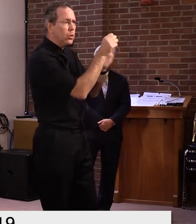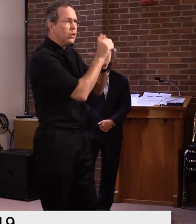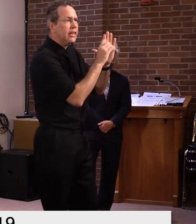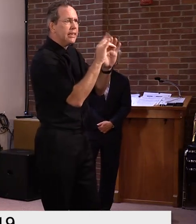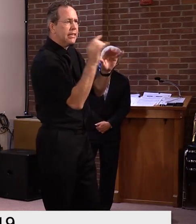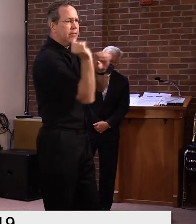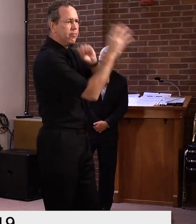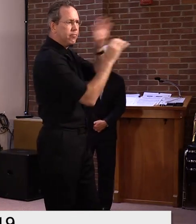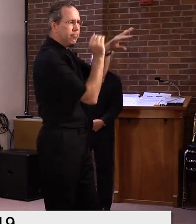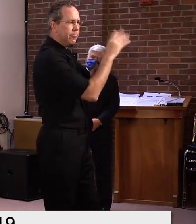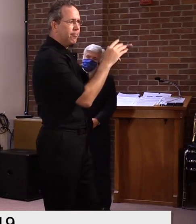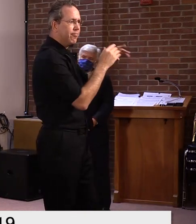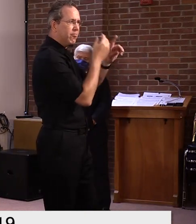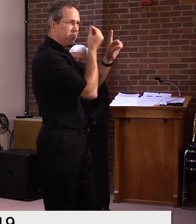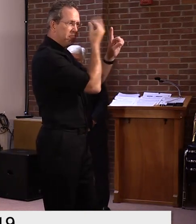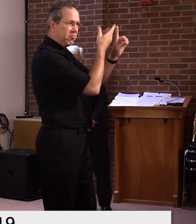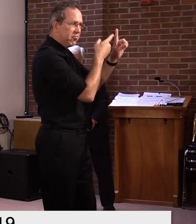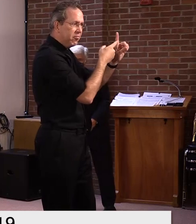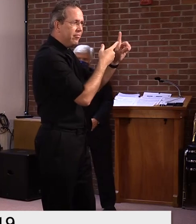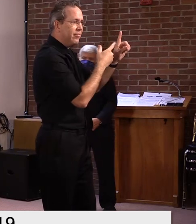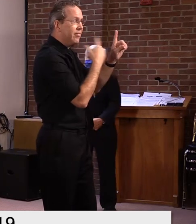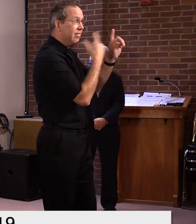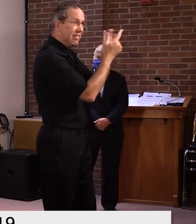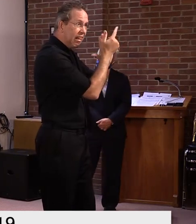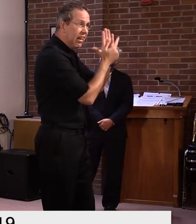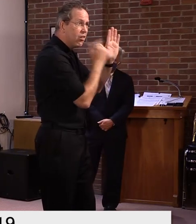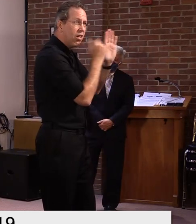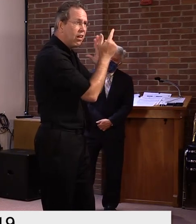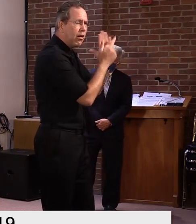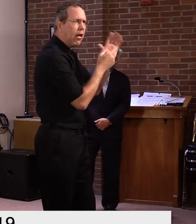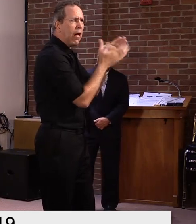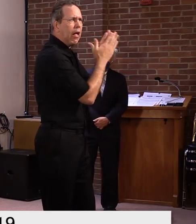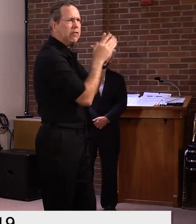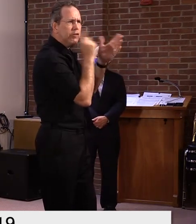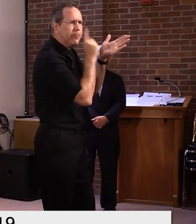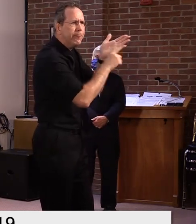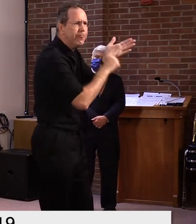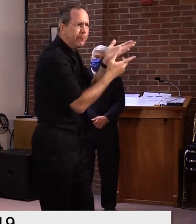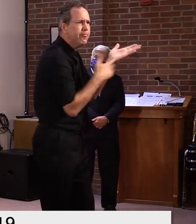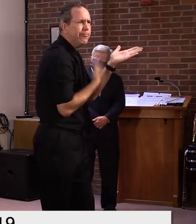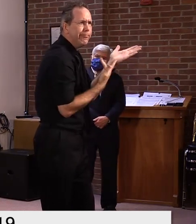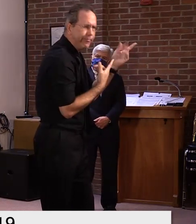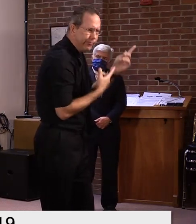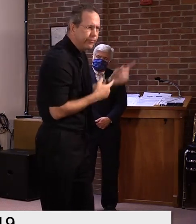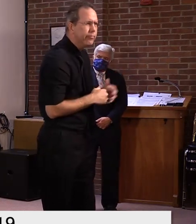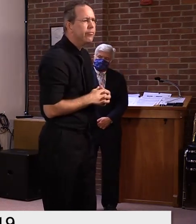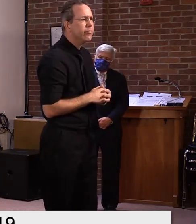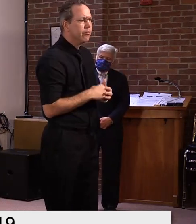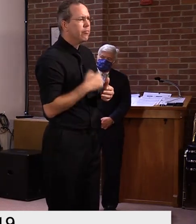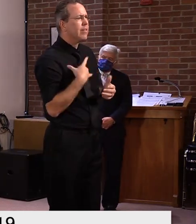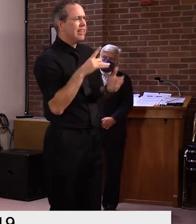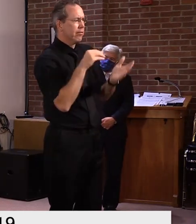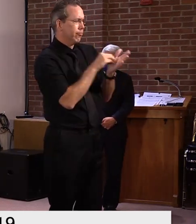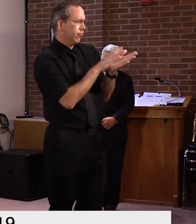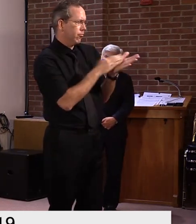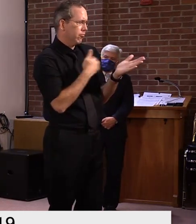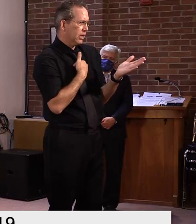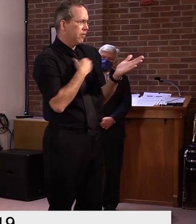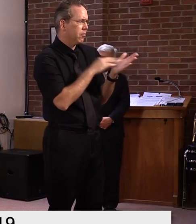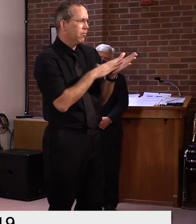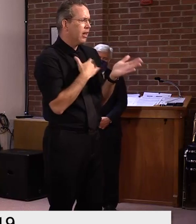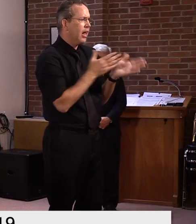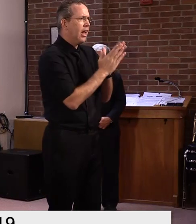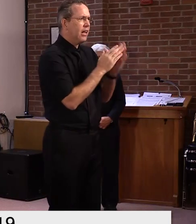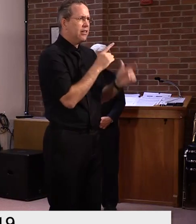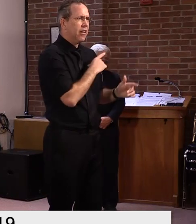included $20 million in CRF funds to be utilized for this, asking the legislature for